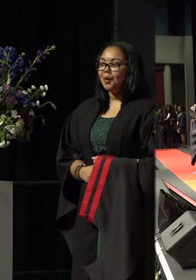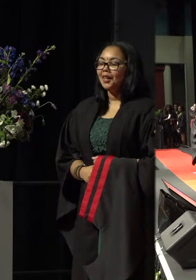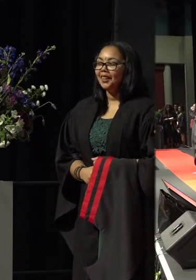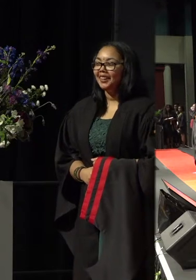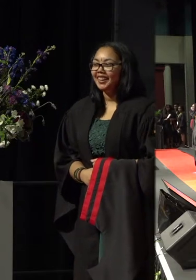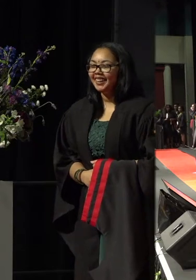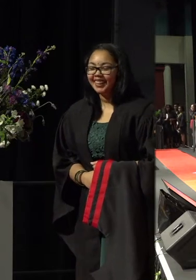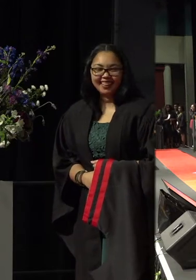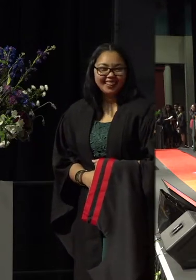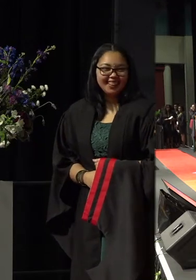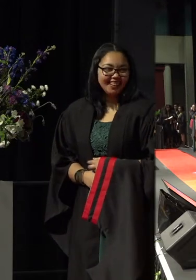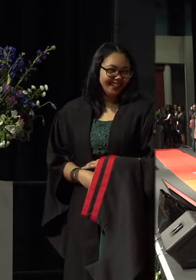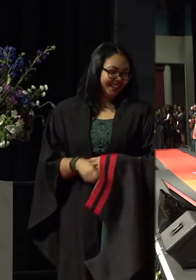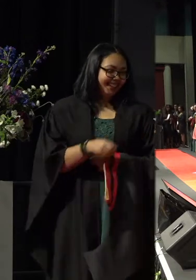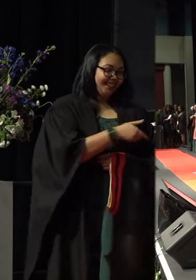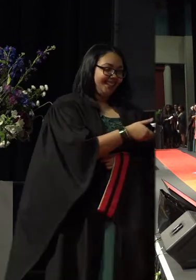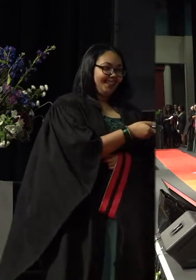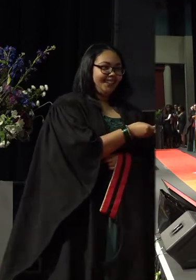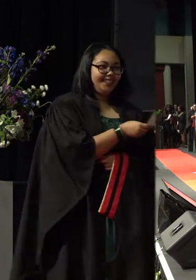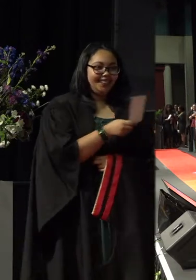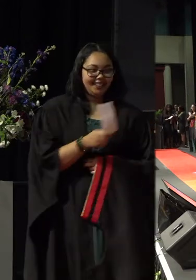Devani Kupasami.